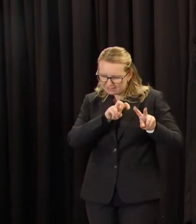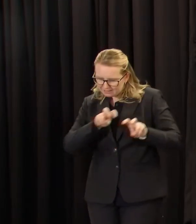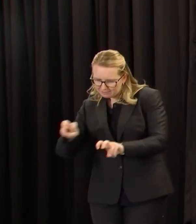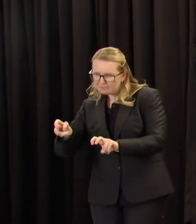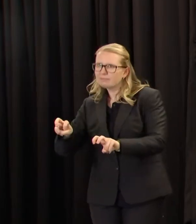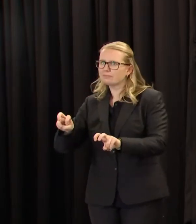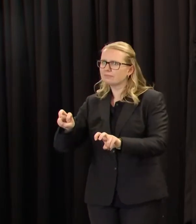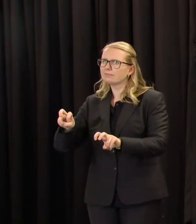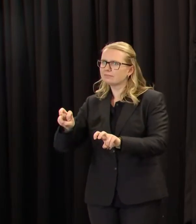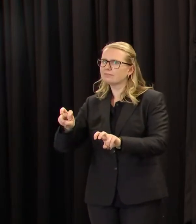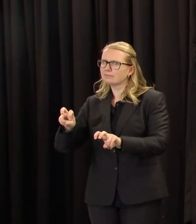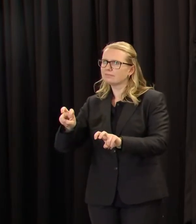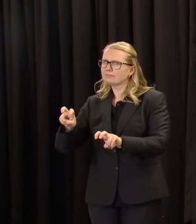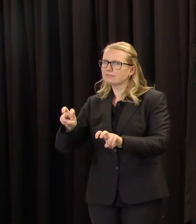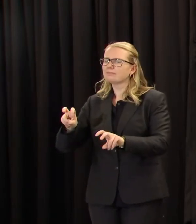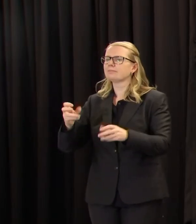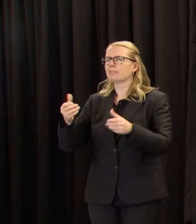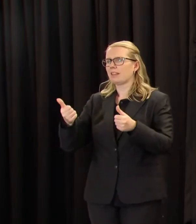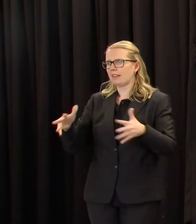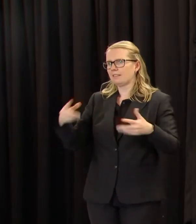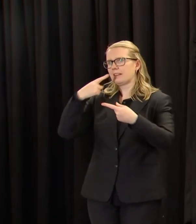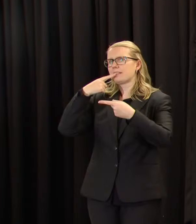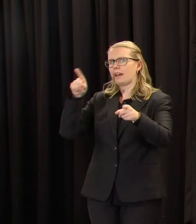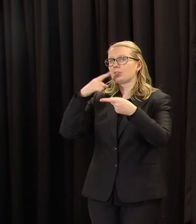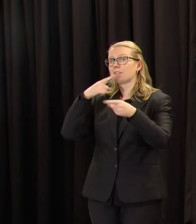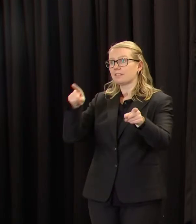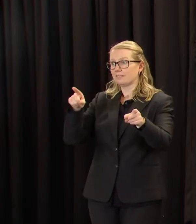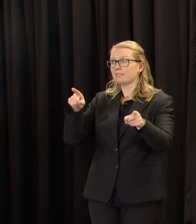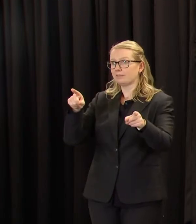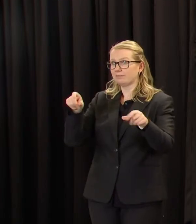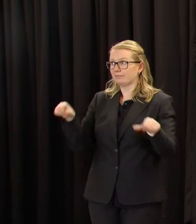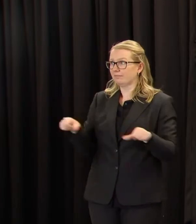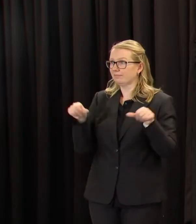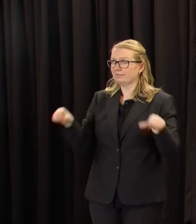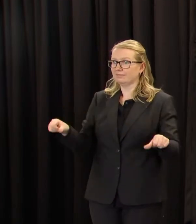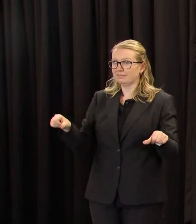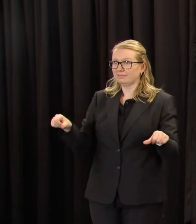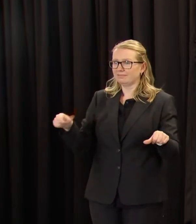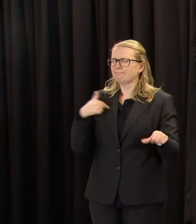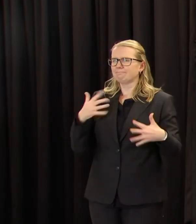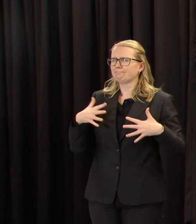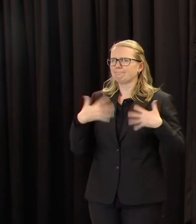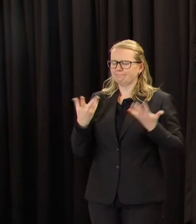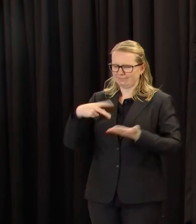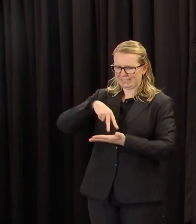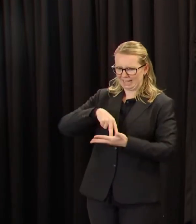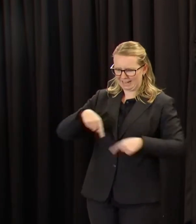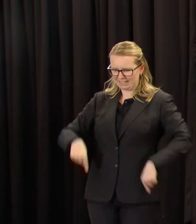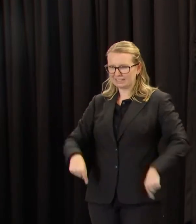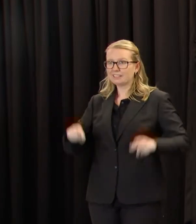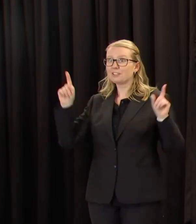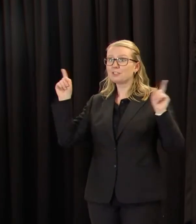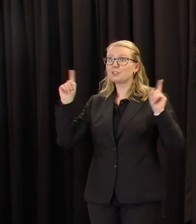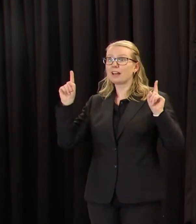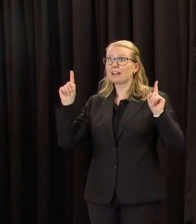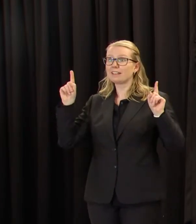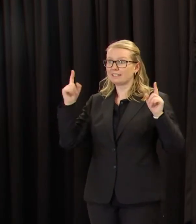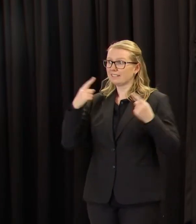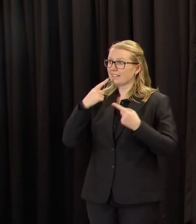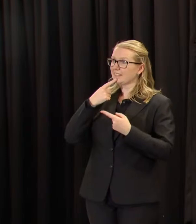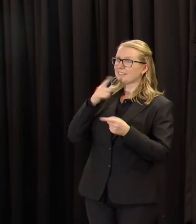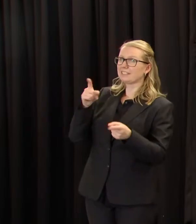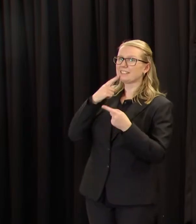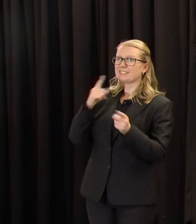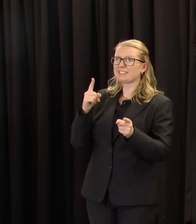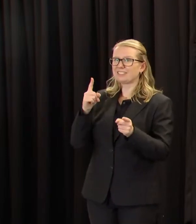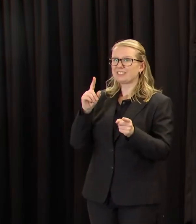deadline, if you like. But there'll be further announcements. I wasn't going to stand here today and try and tell people what they all know to be,